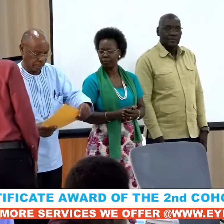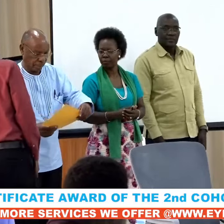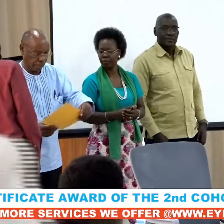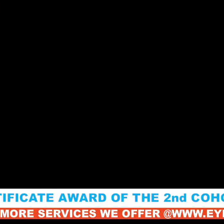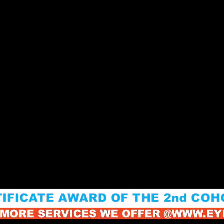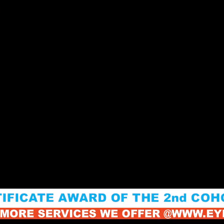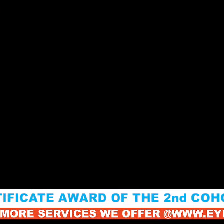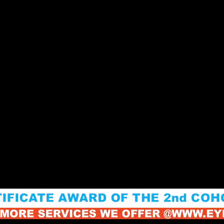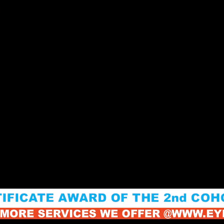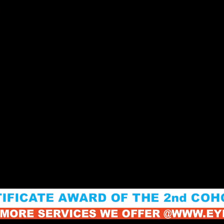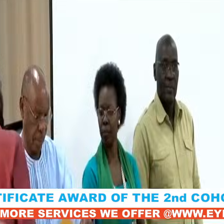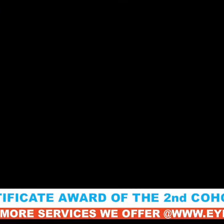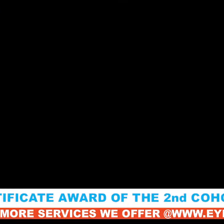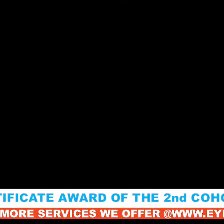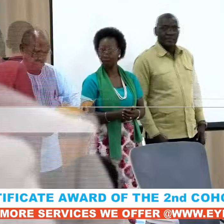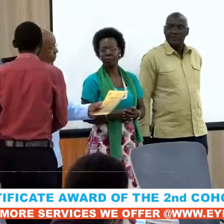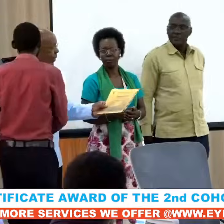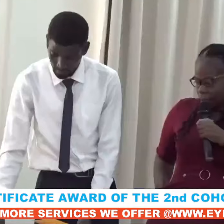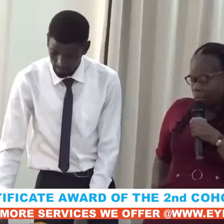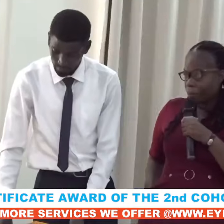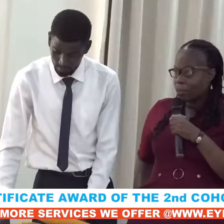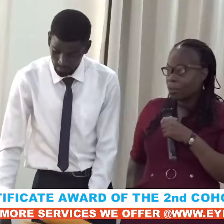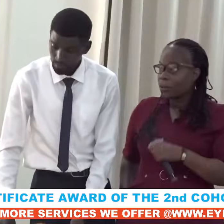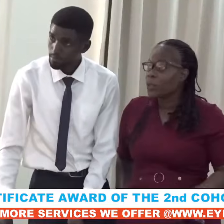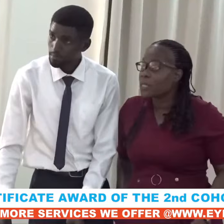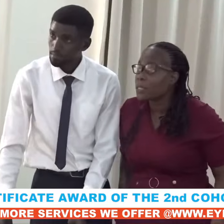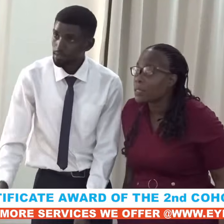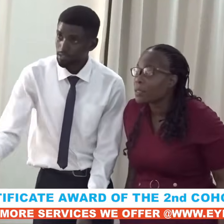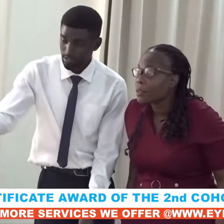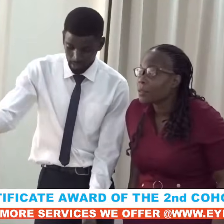Mr. Vice Chancellor, they are clapping for the next person.